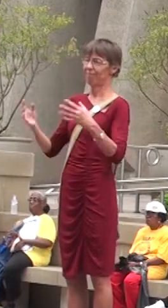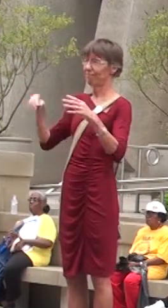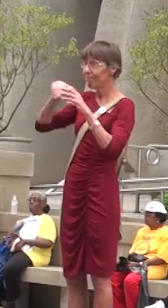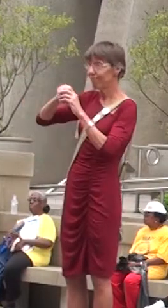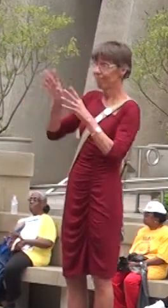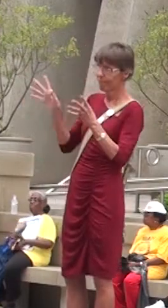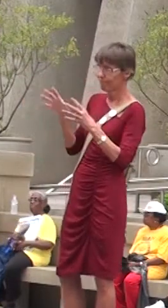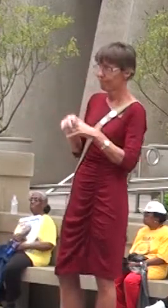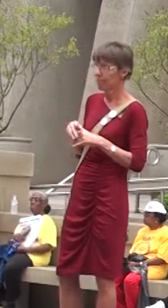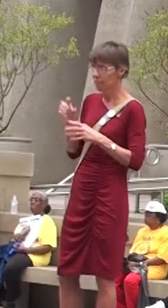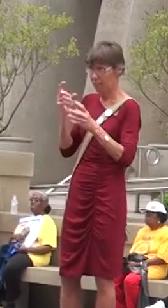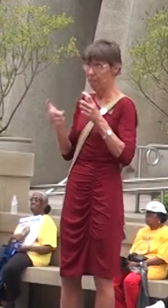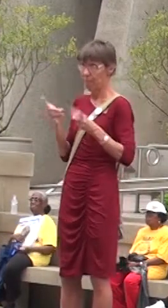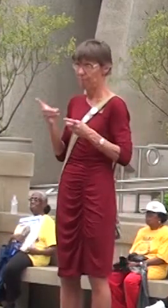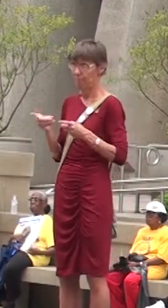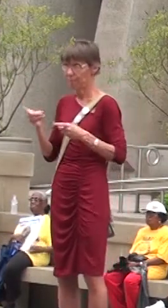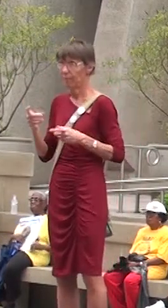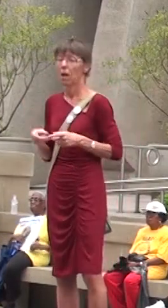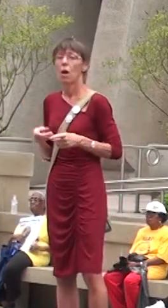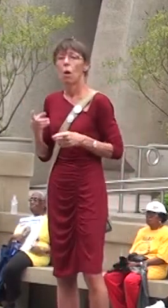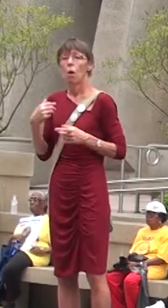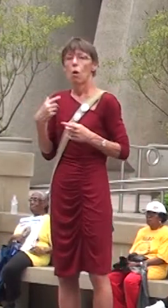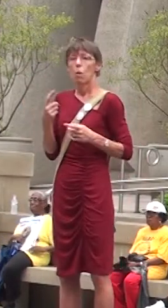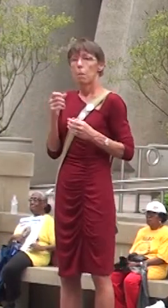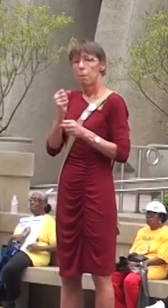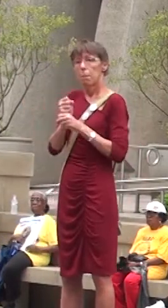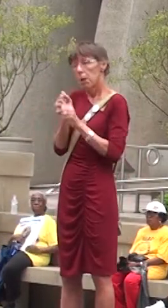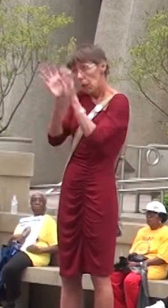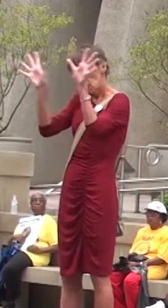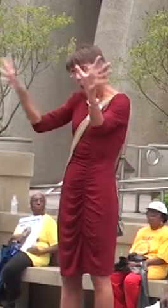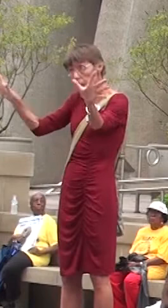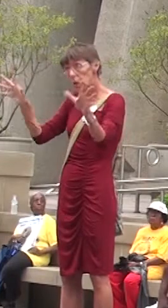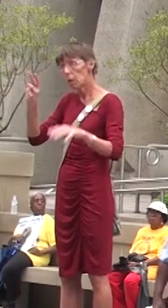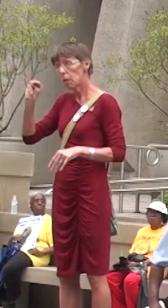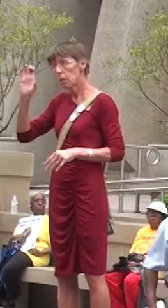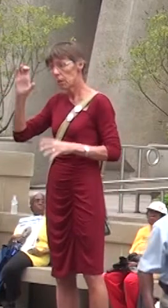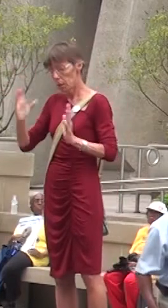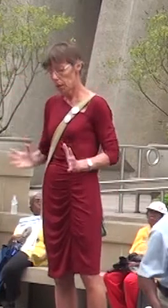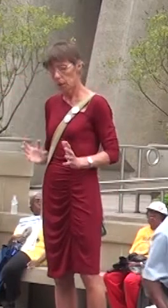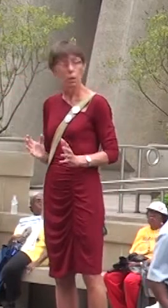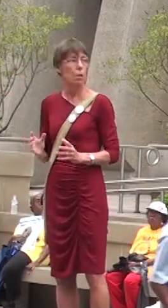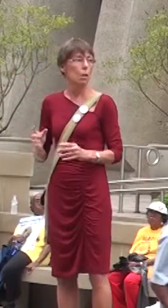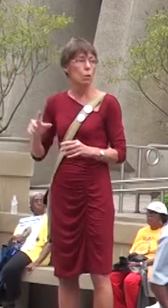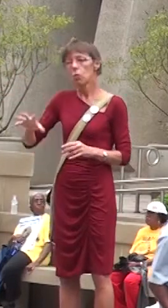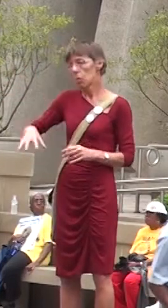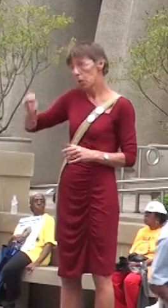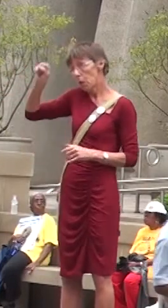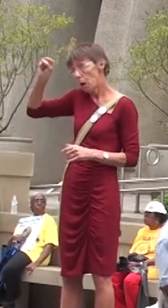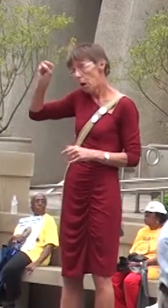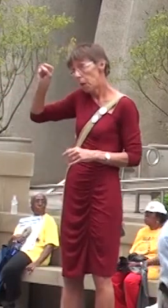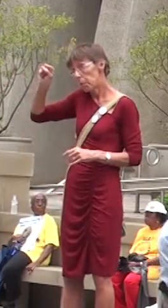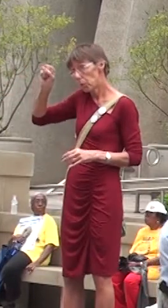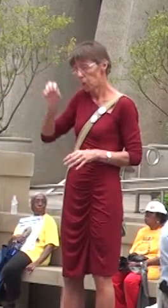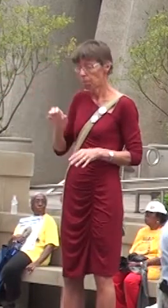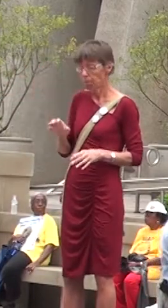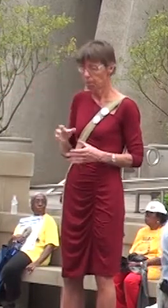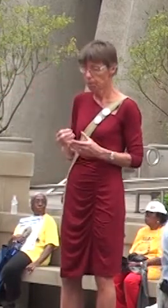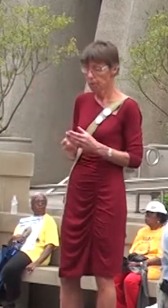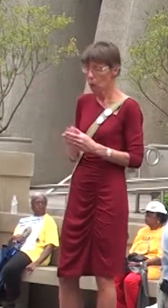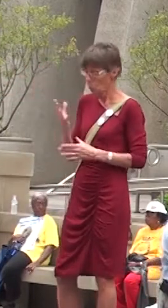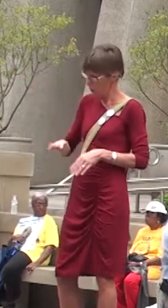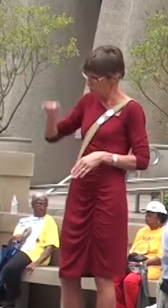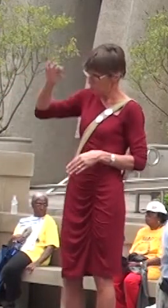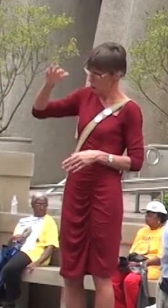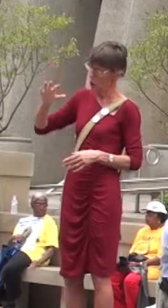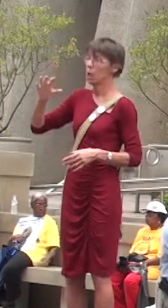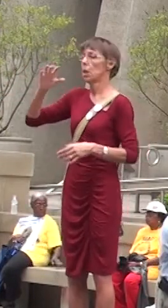You made clear that North Carolinians understand the decision to adopt, raise a child, or end a